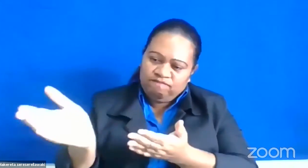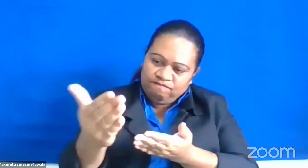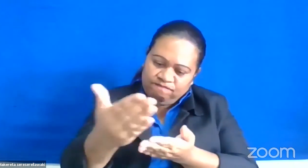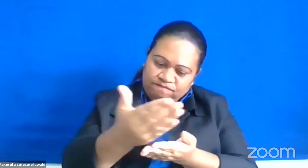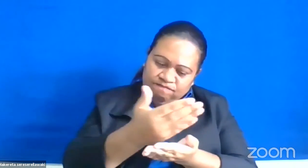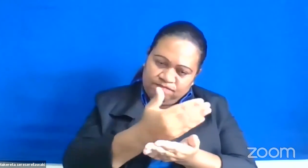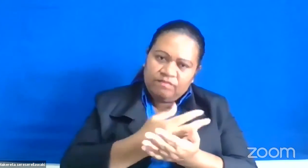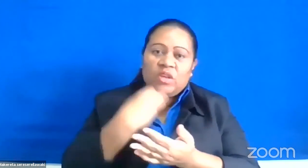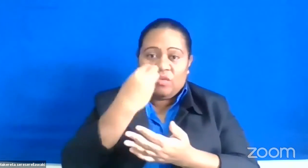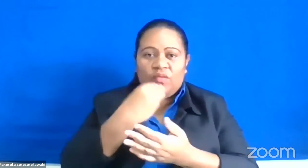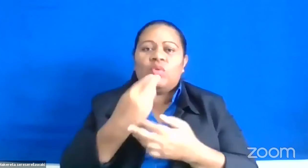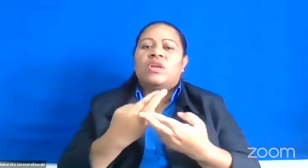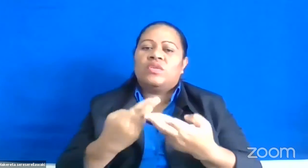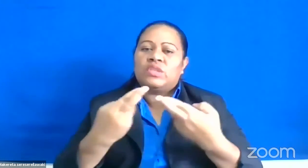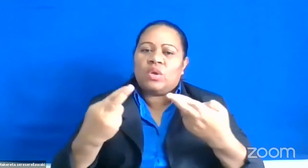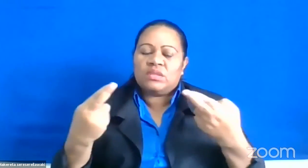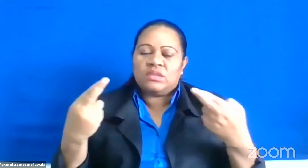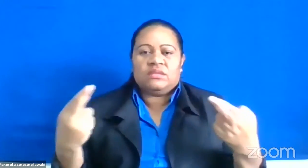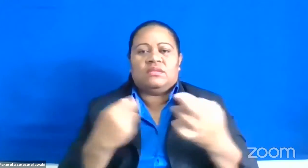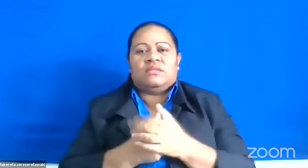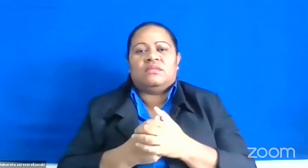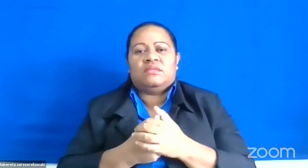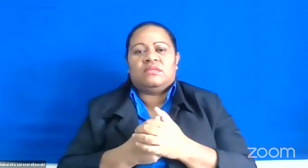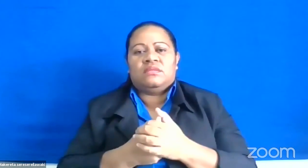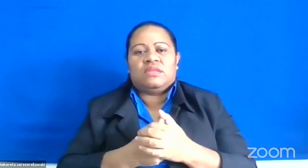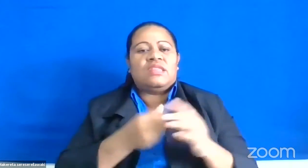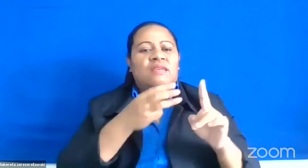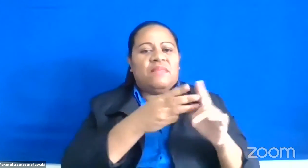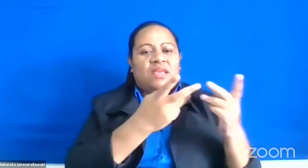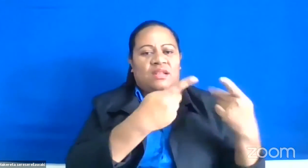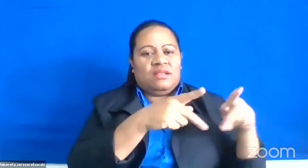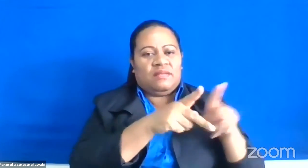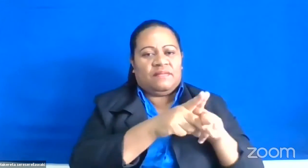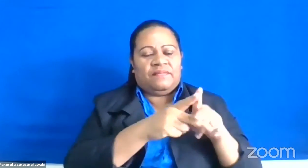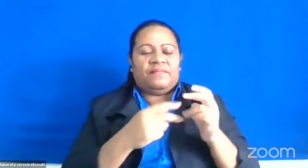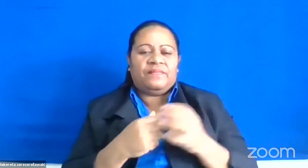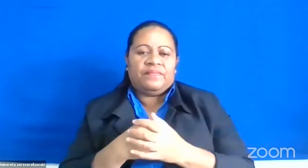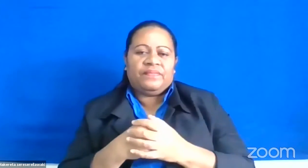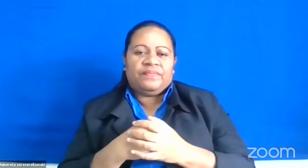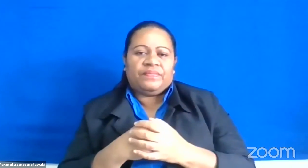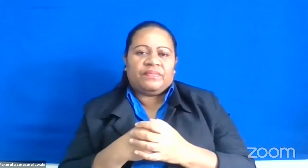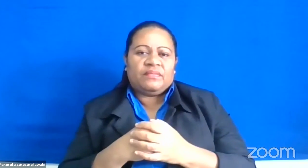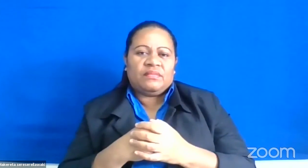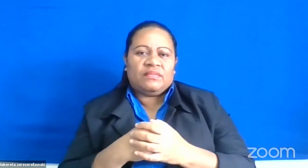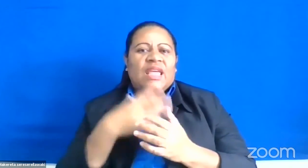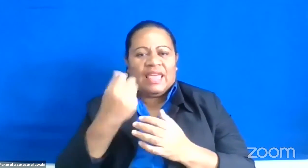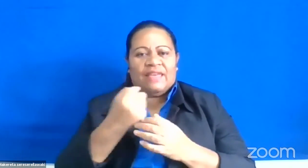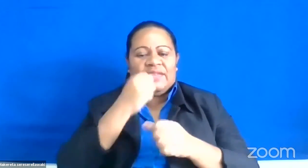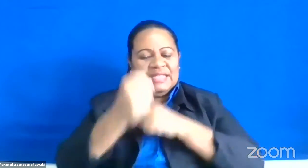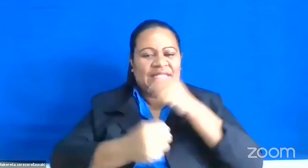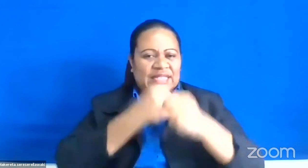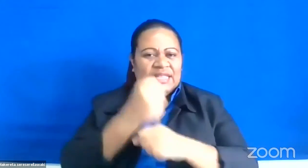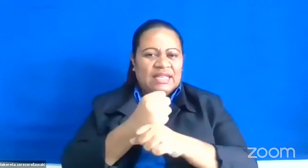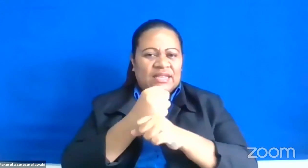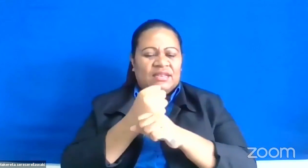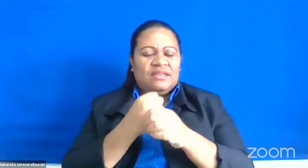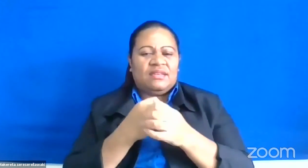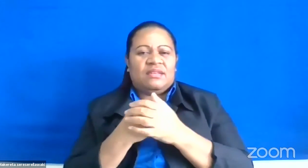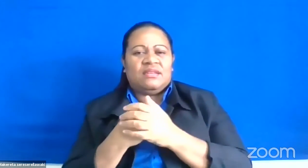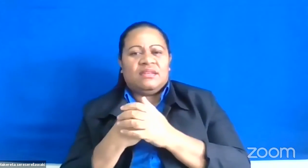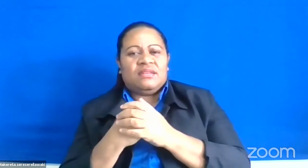resources from the mangrove areas um there are seasons in which uh